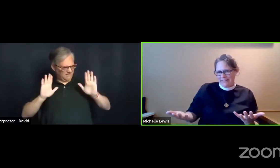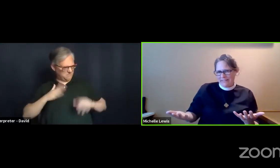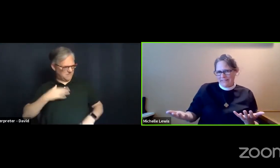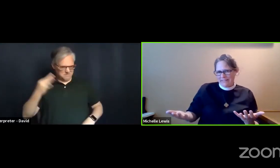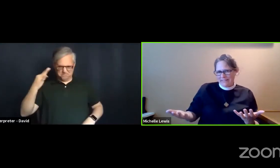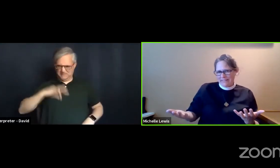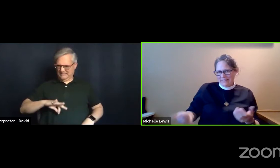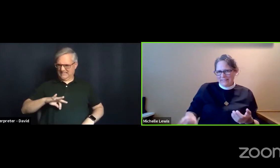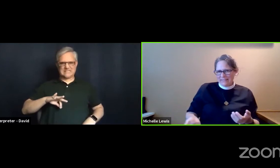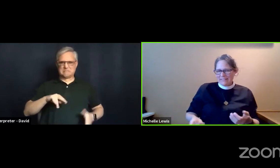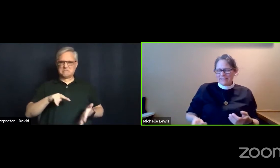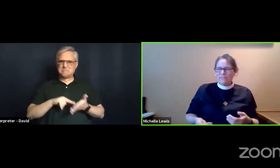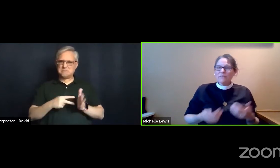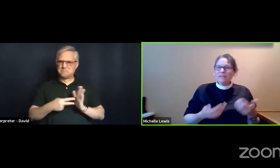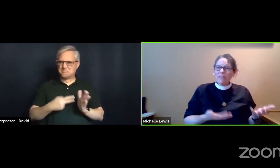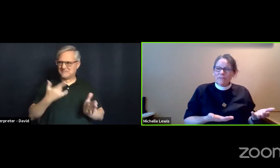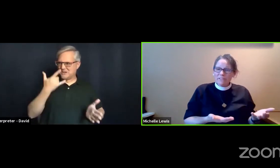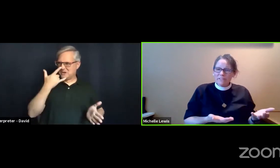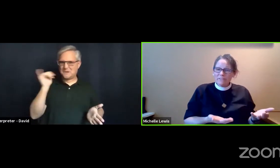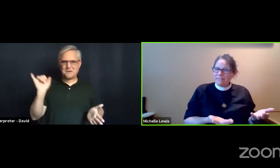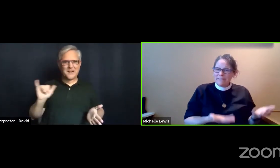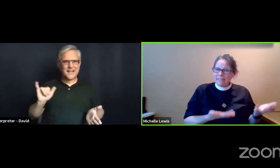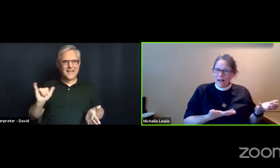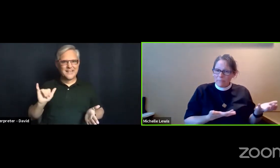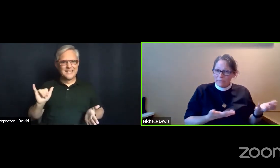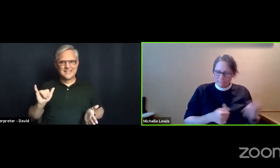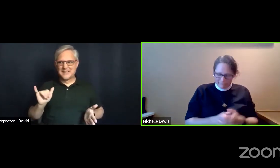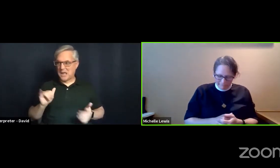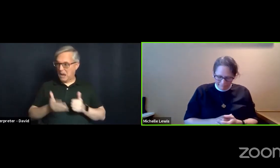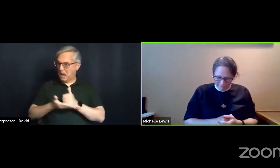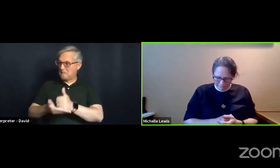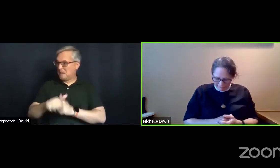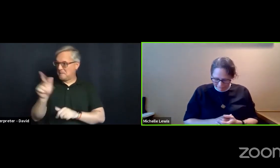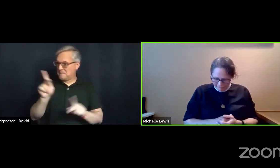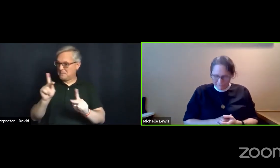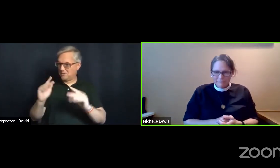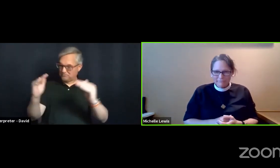benefits so that others are lifted up?